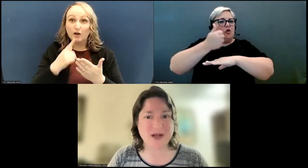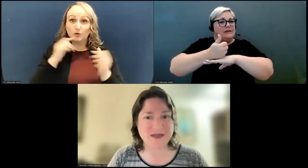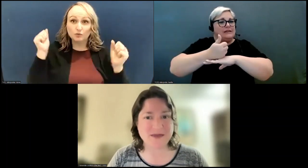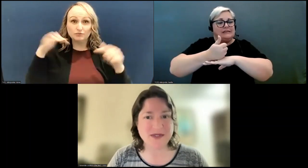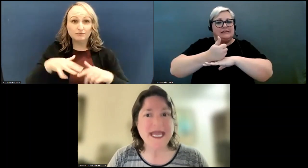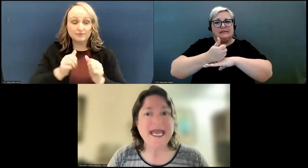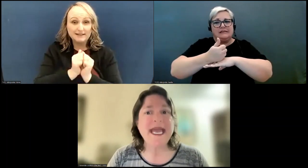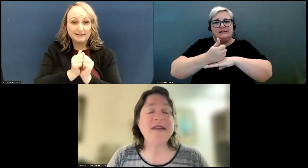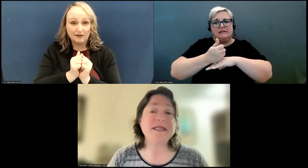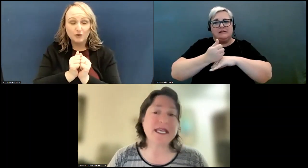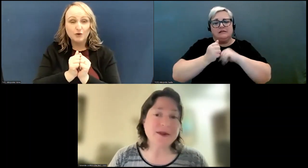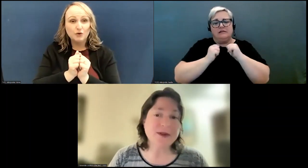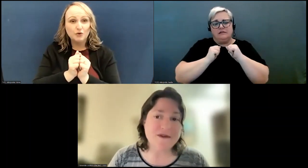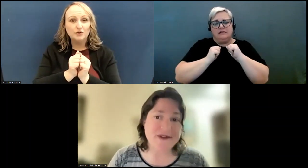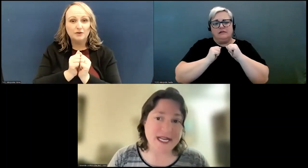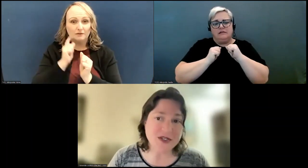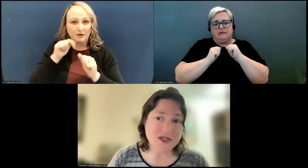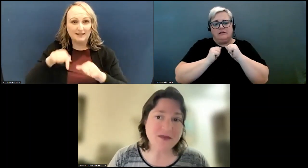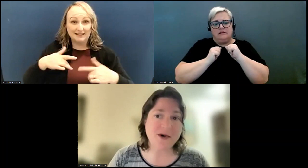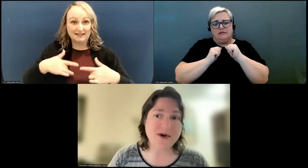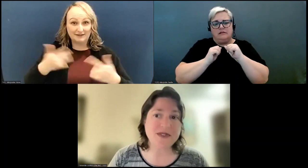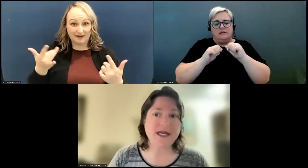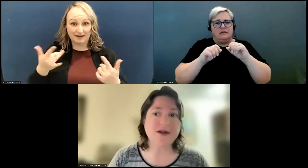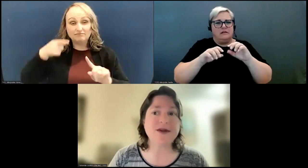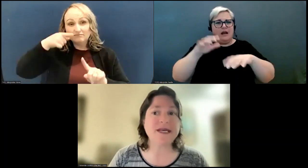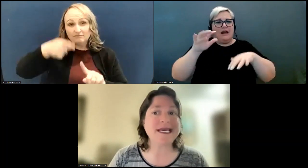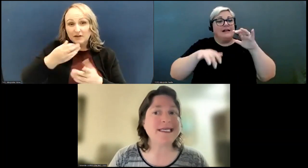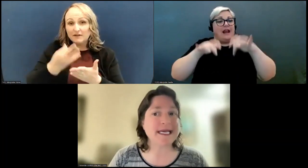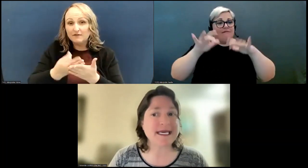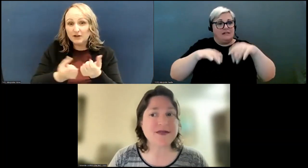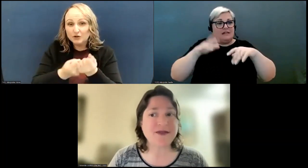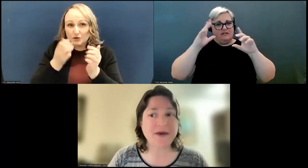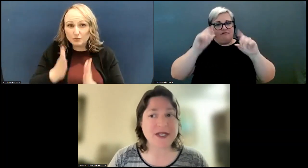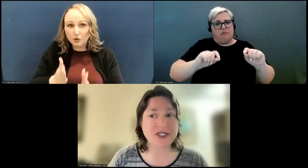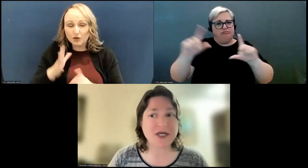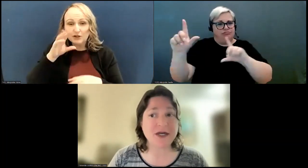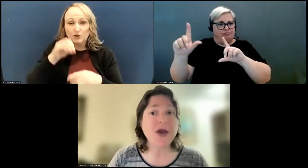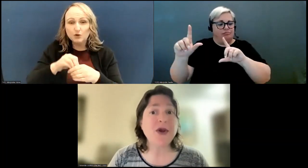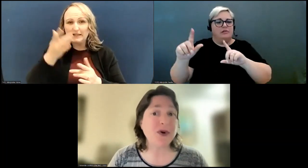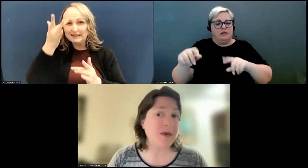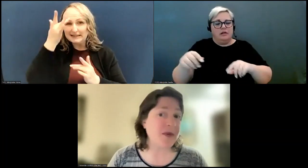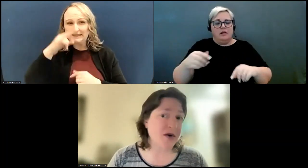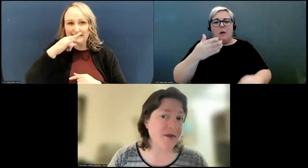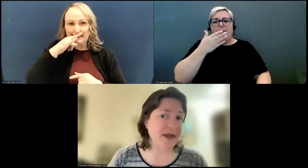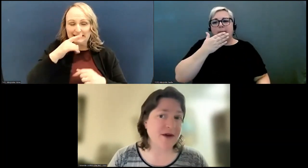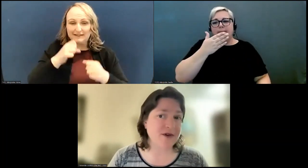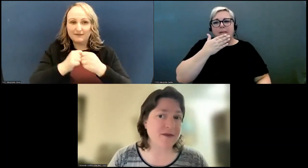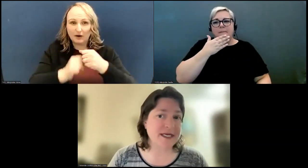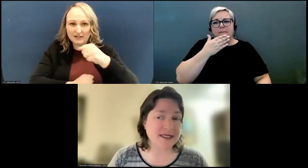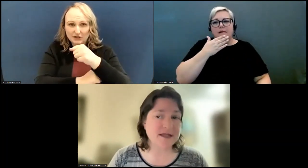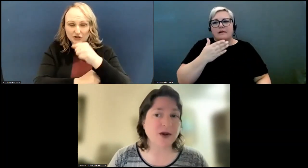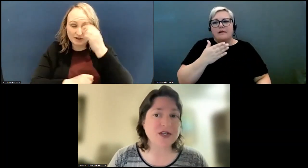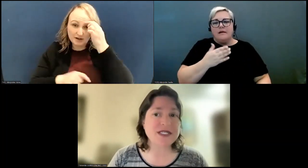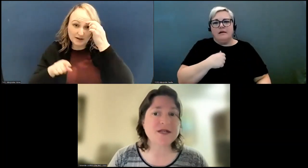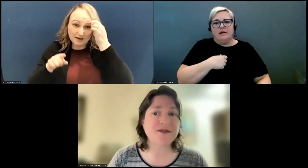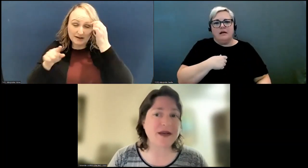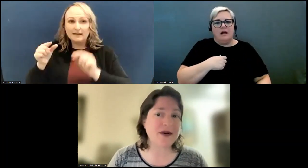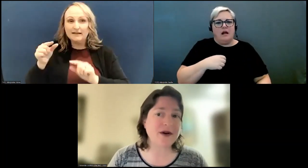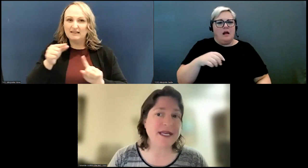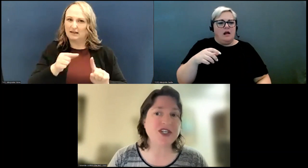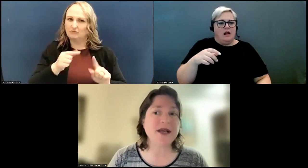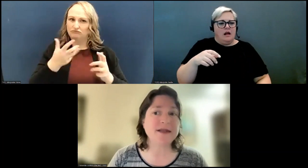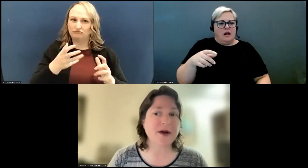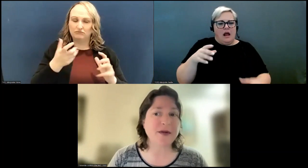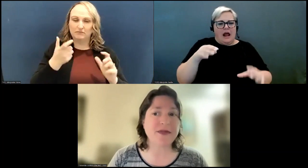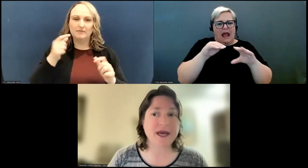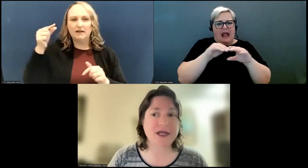event possible, in particular our financial supporters, including Sick Kids Foundation, who, apart from the government, is the largest funder